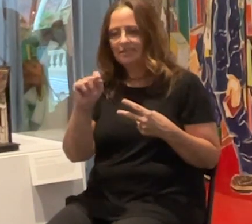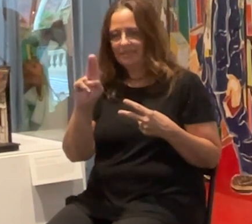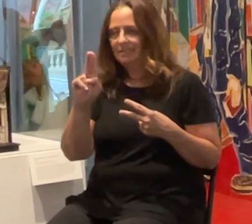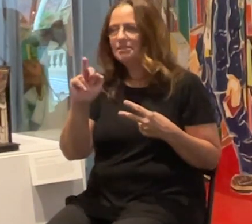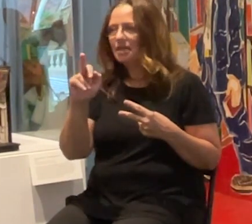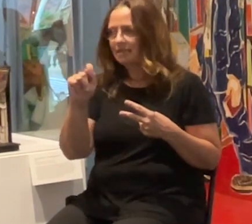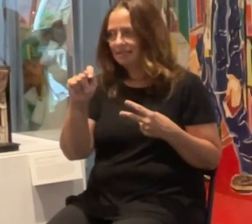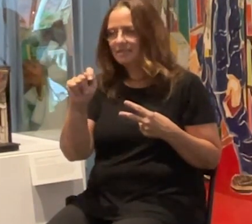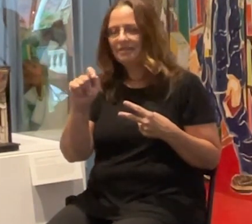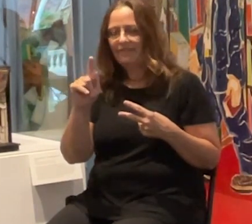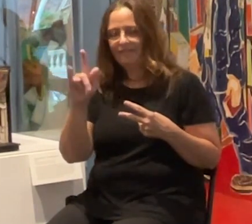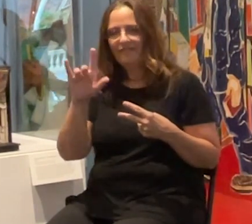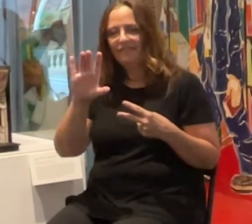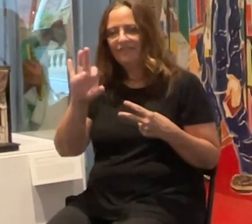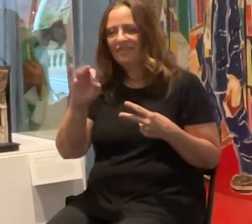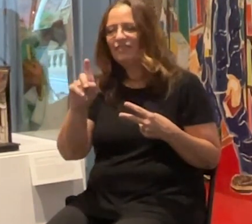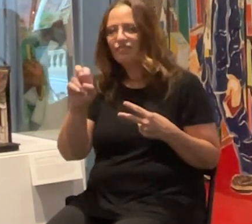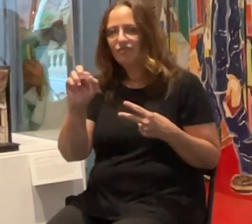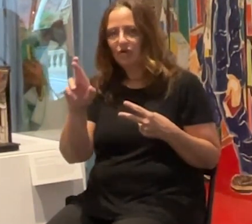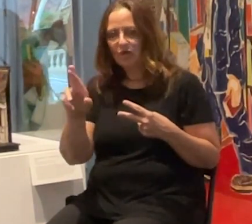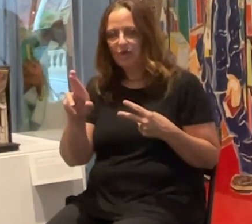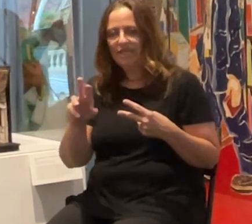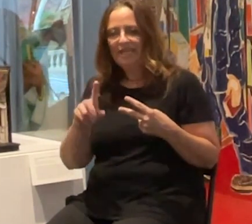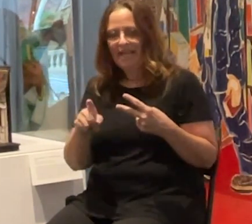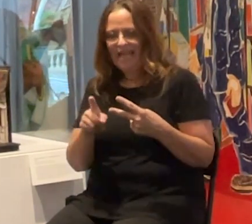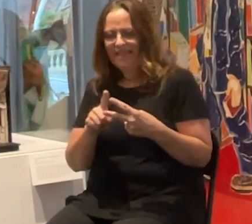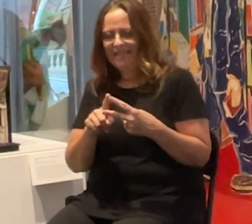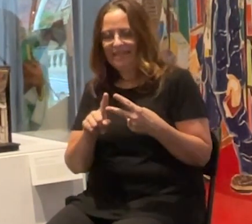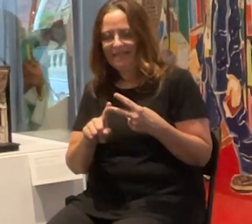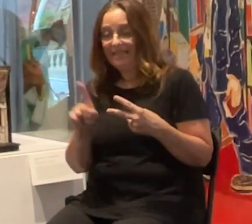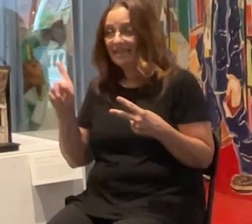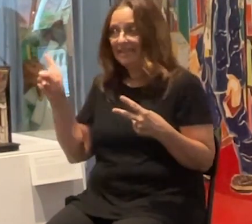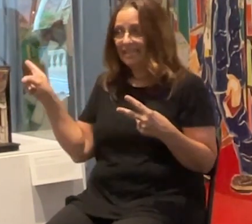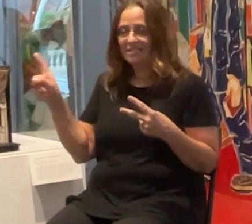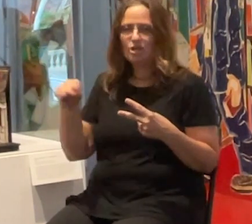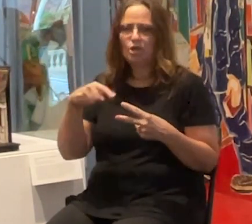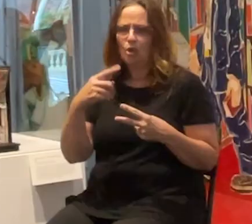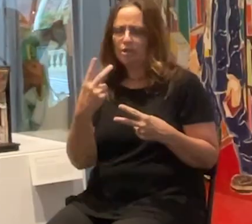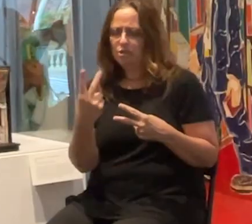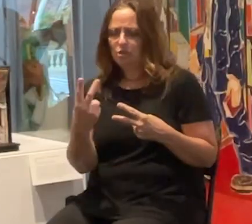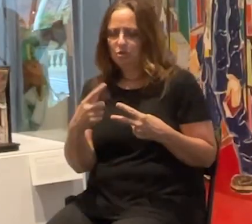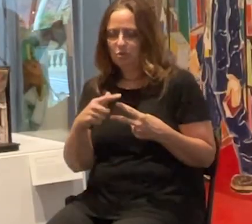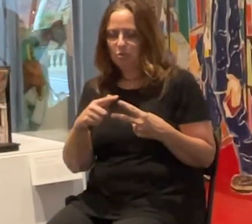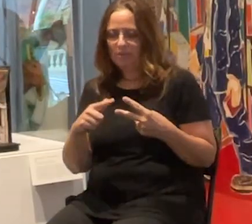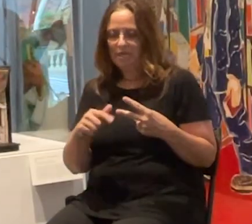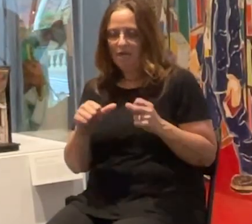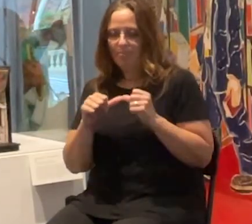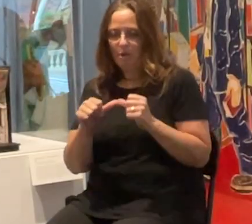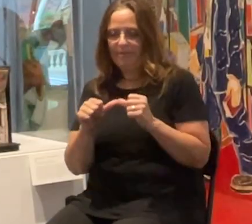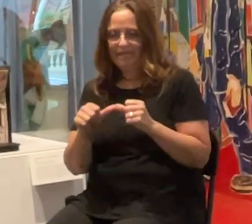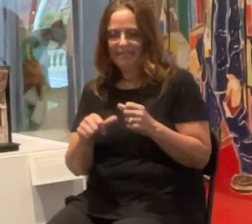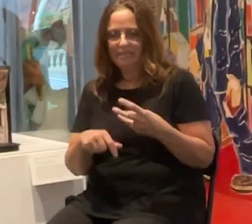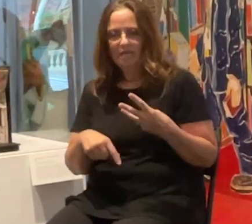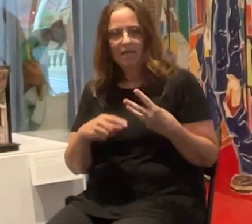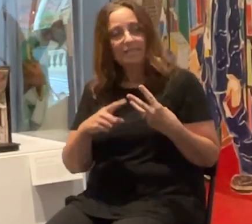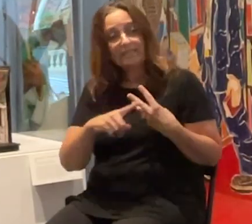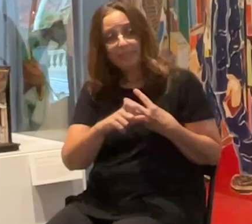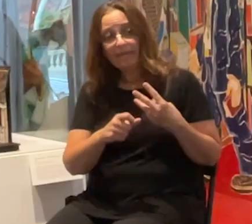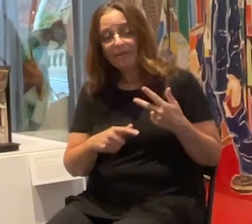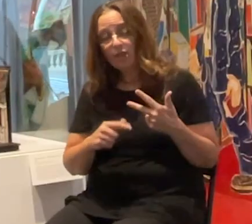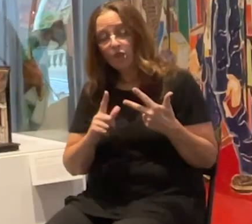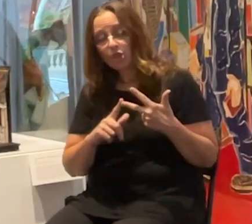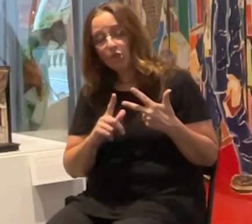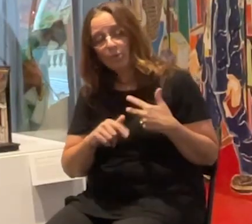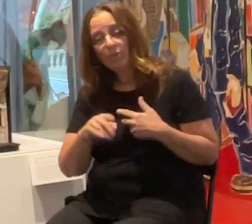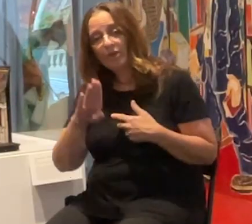Astoria. This and that are the only two permanent Grooms pieces that are set up. Maybe the bus one that gets put together, that's, maybe that's what she's thinking